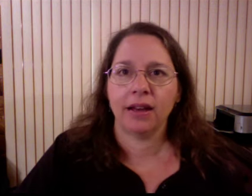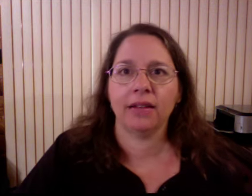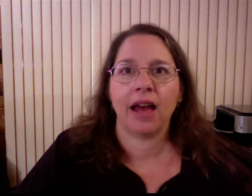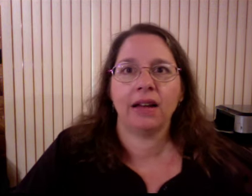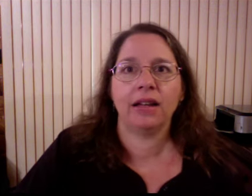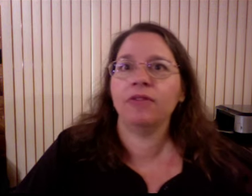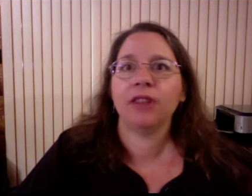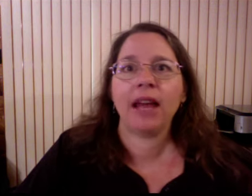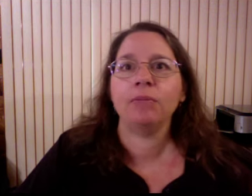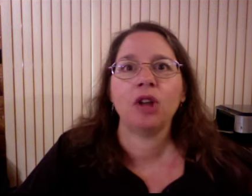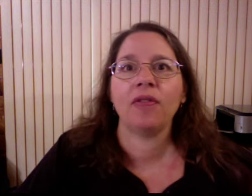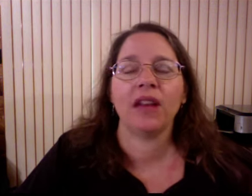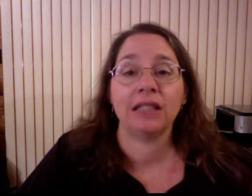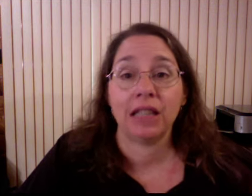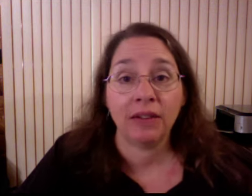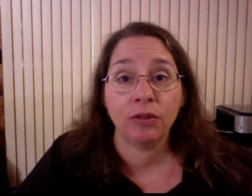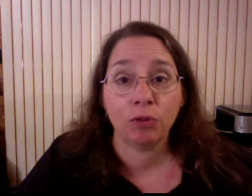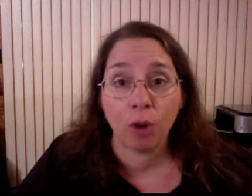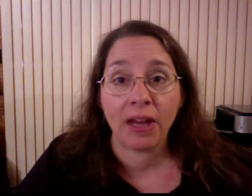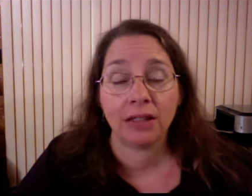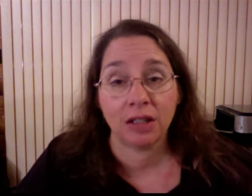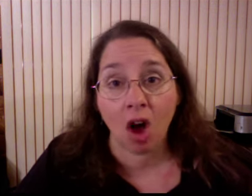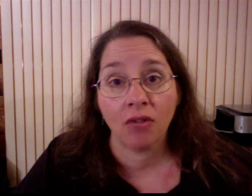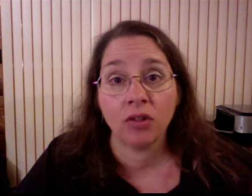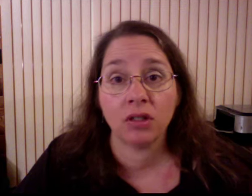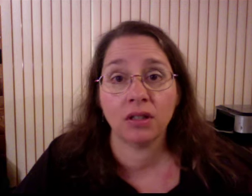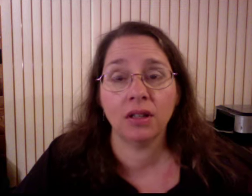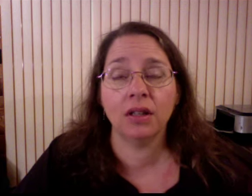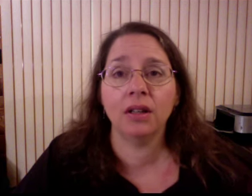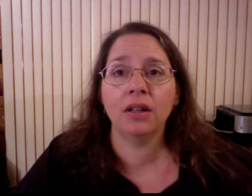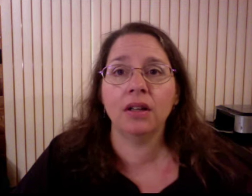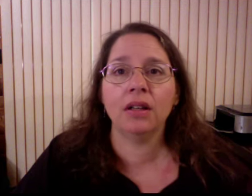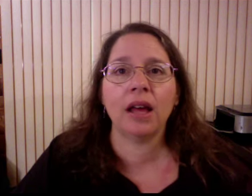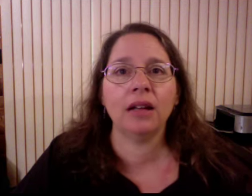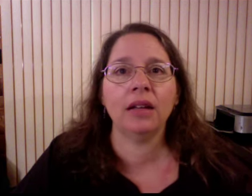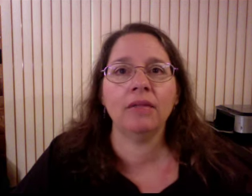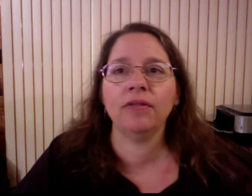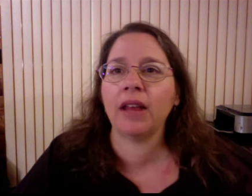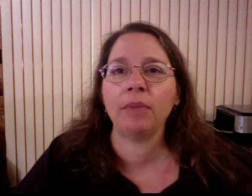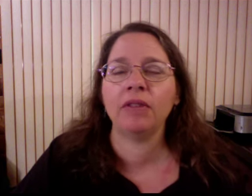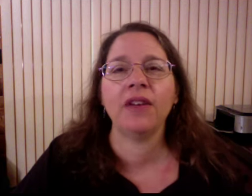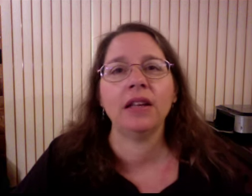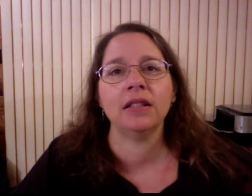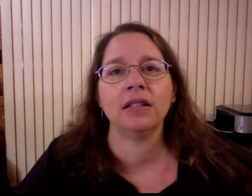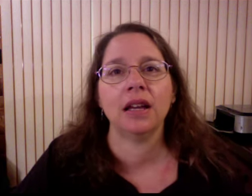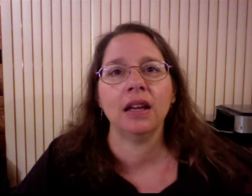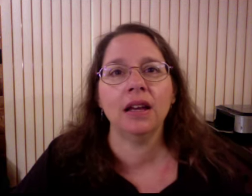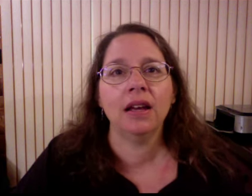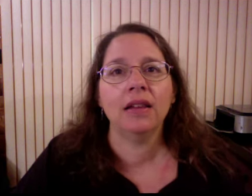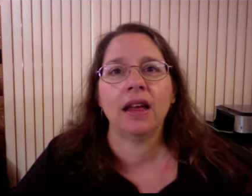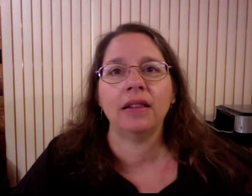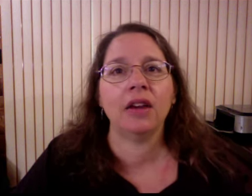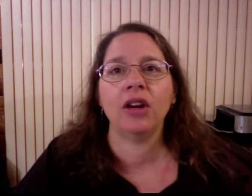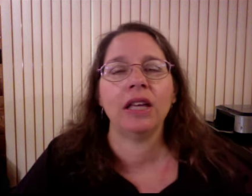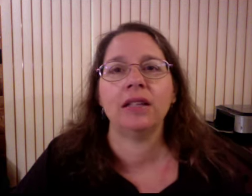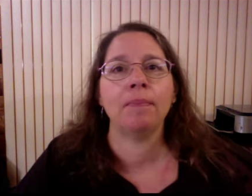that inflames our fantasy, even romance novels that inflame the fantasy that there is a